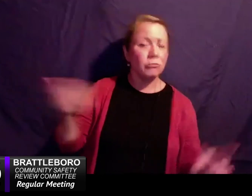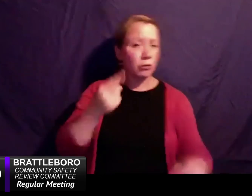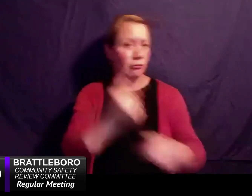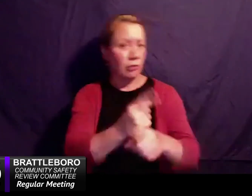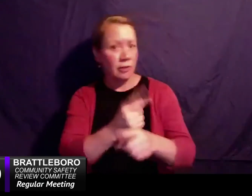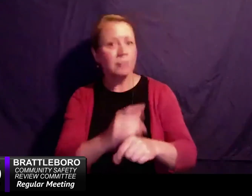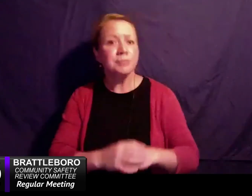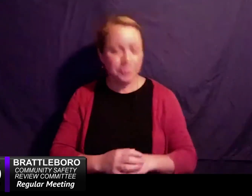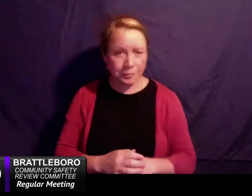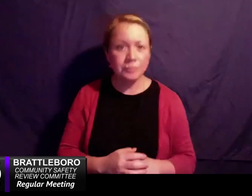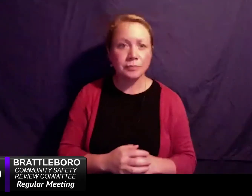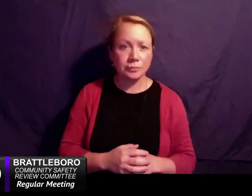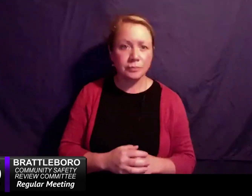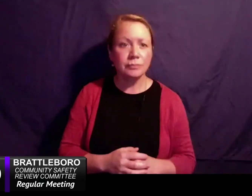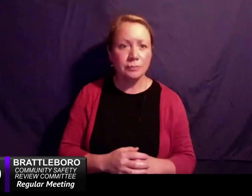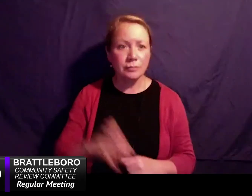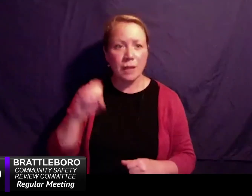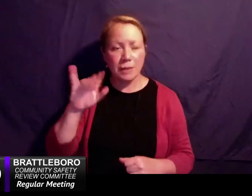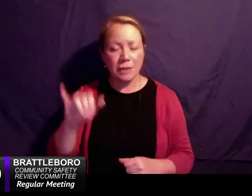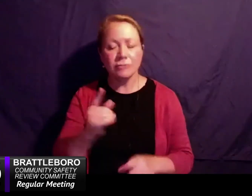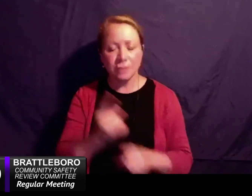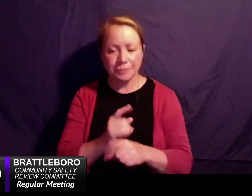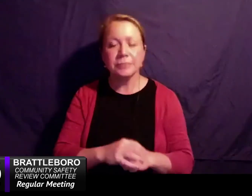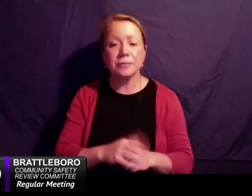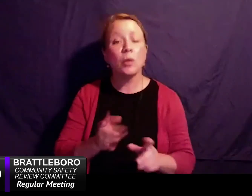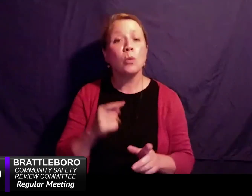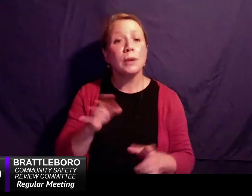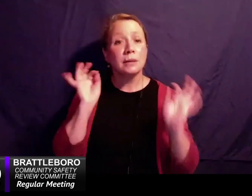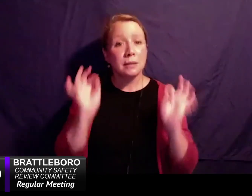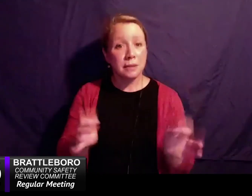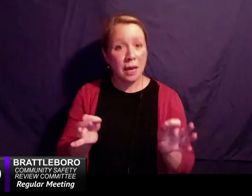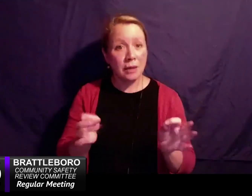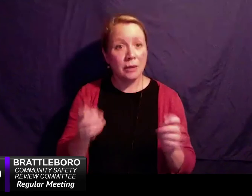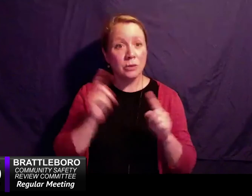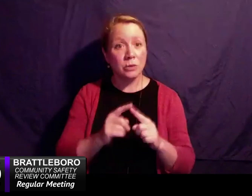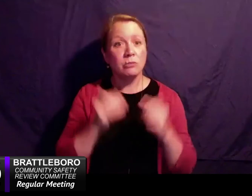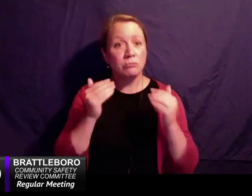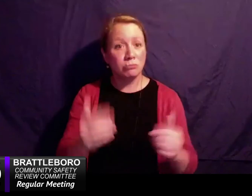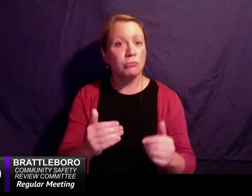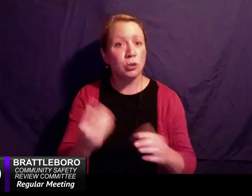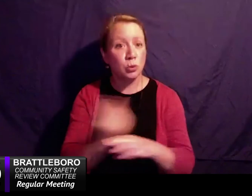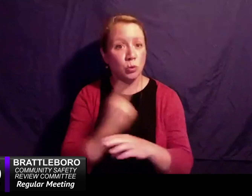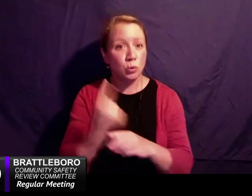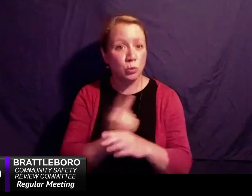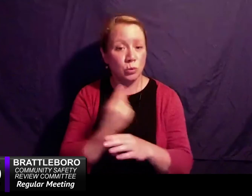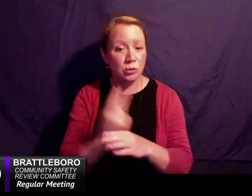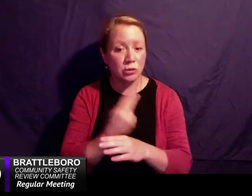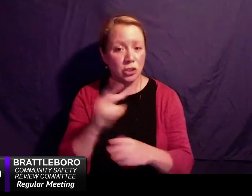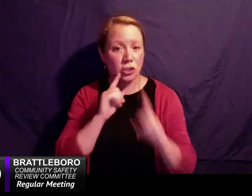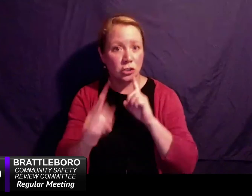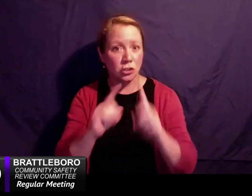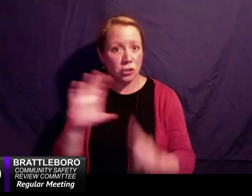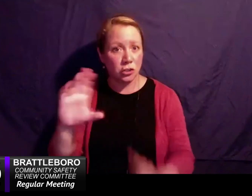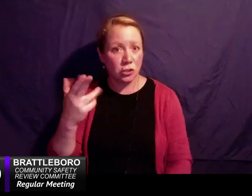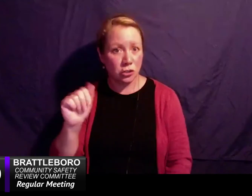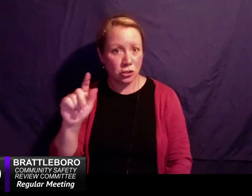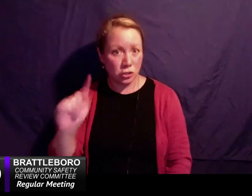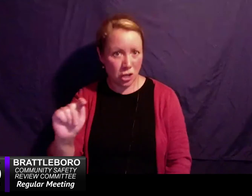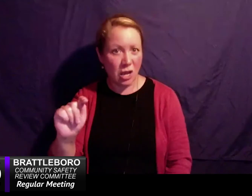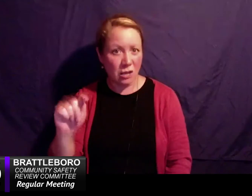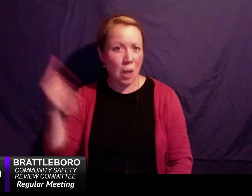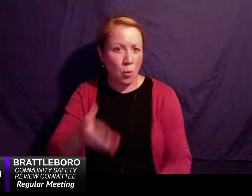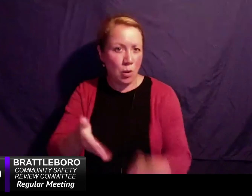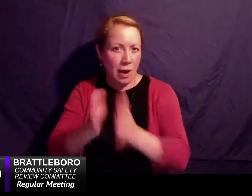well. We made a decision to enable the chat function because an accommodation request was made